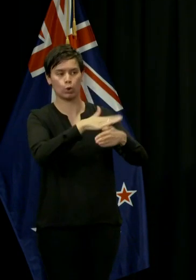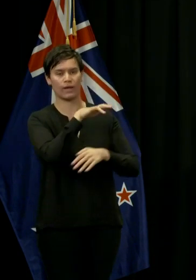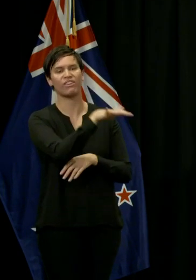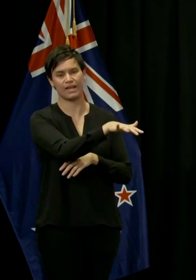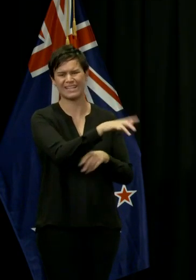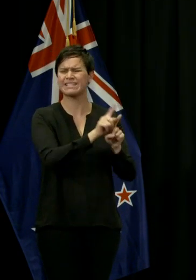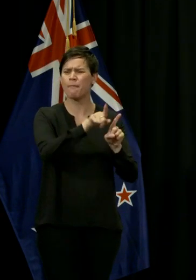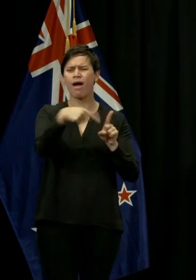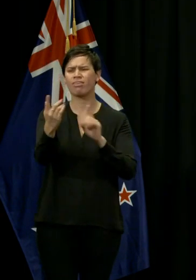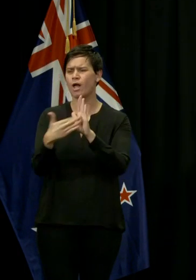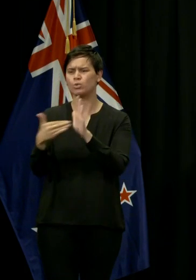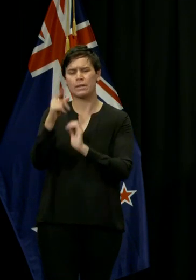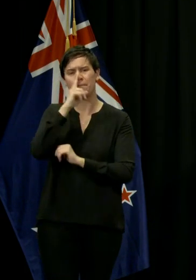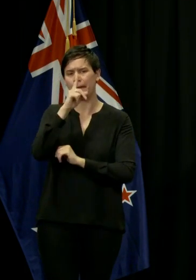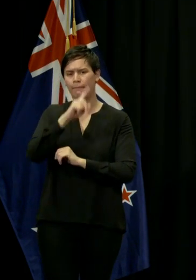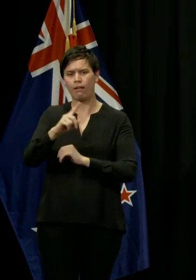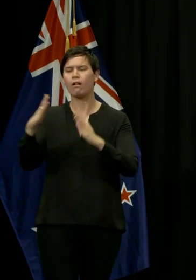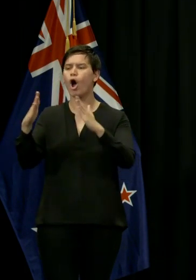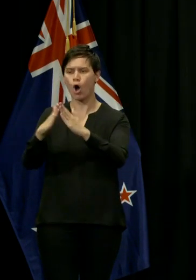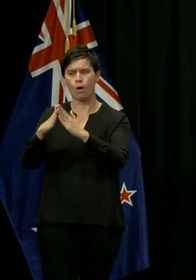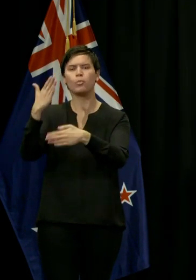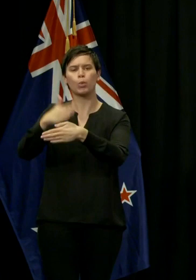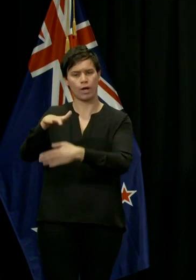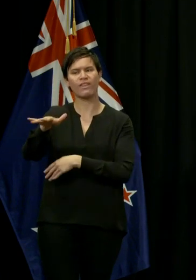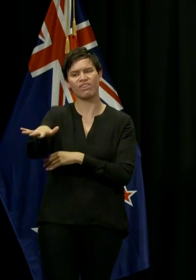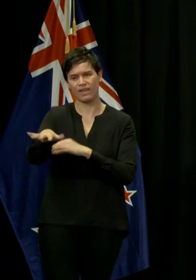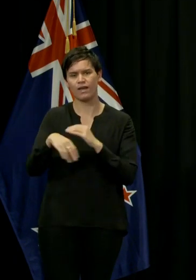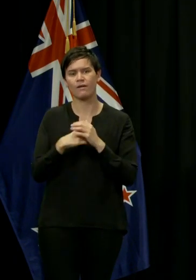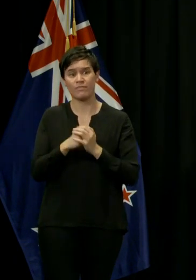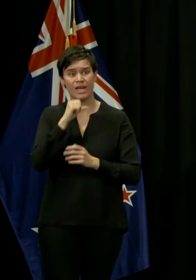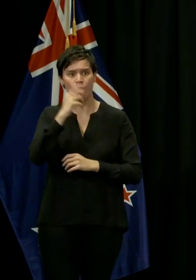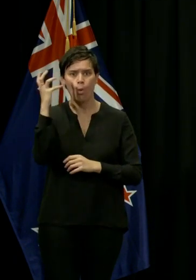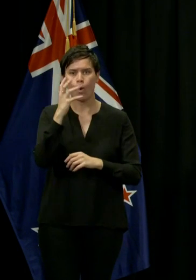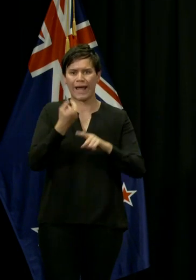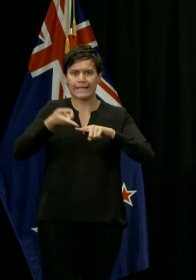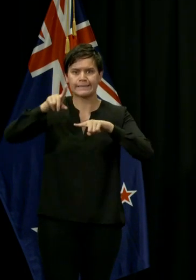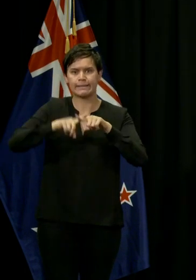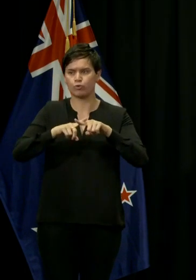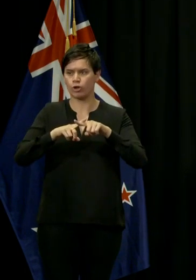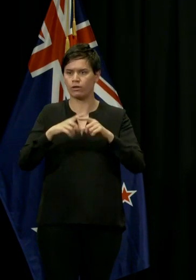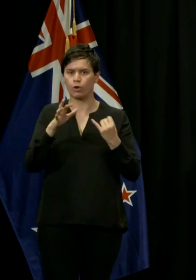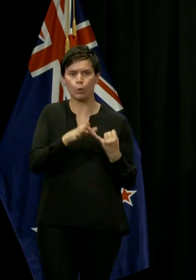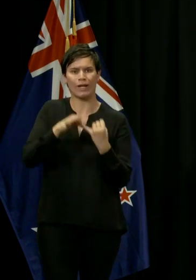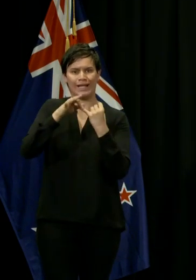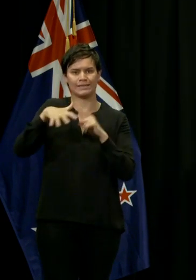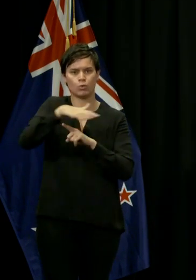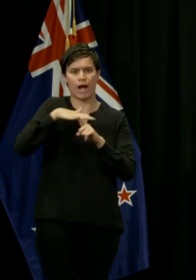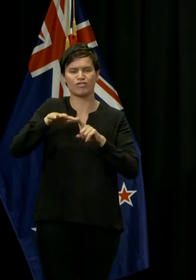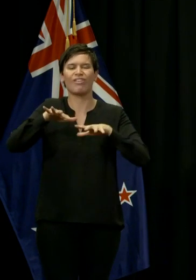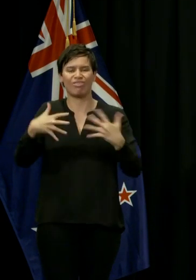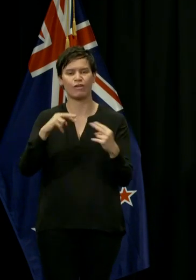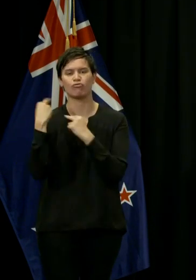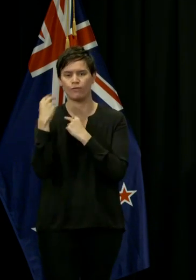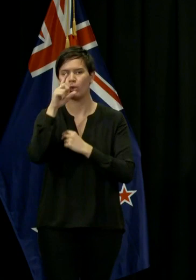I expect that that will be the case unless there is some extraordinarily exceptional circumstances.